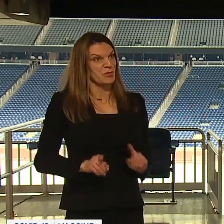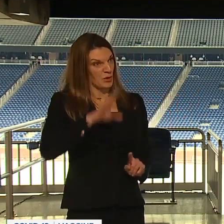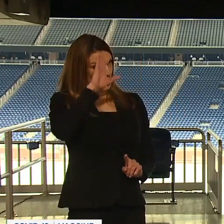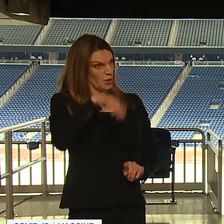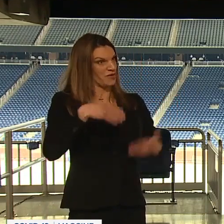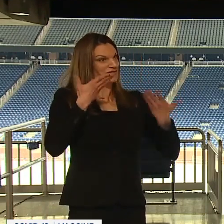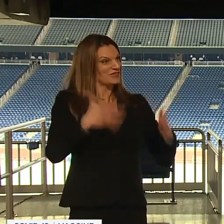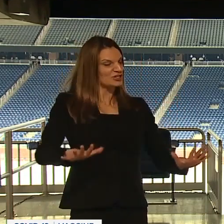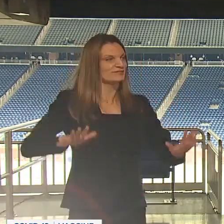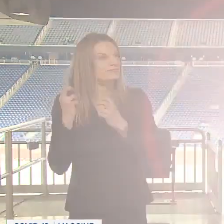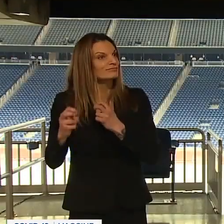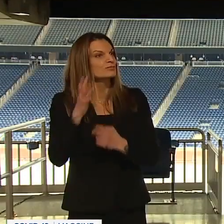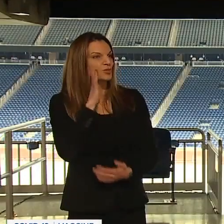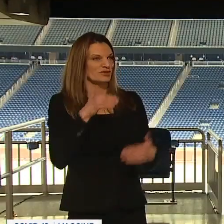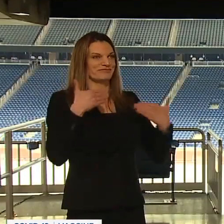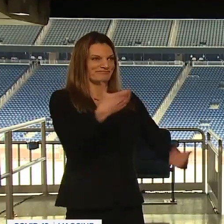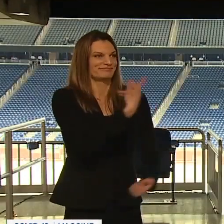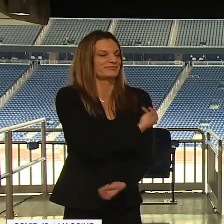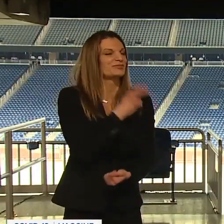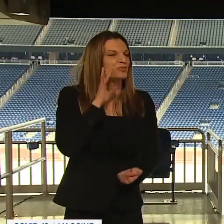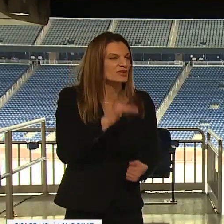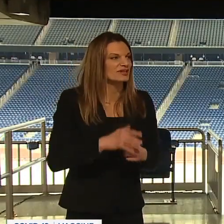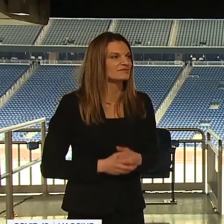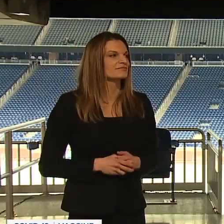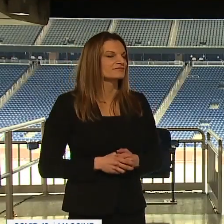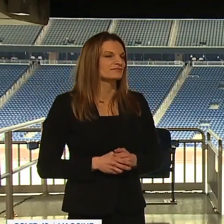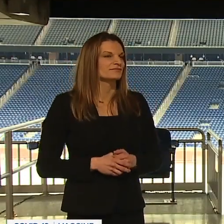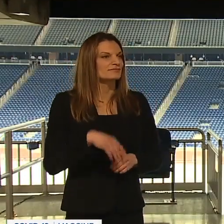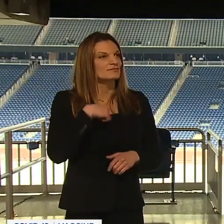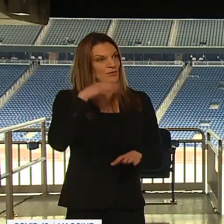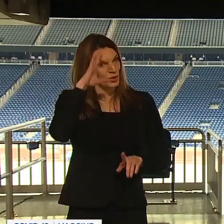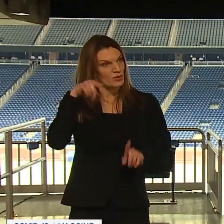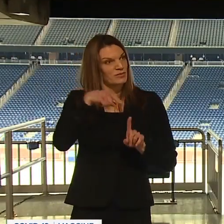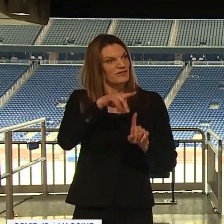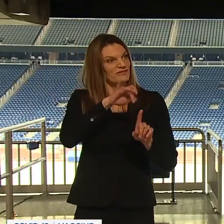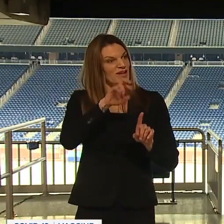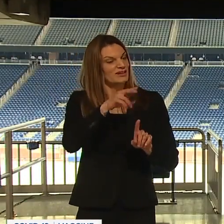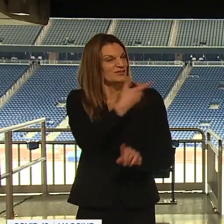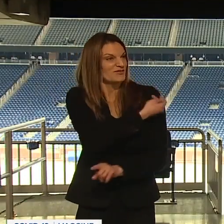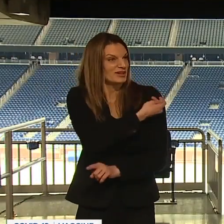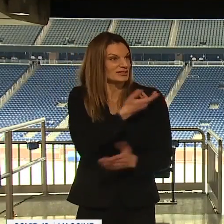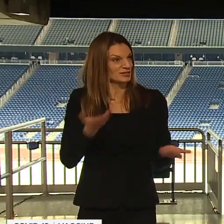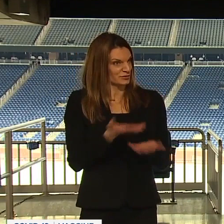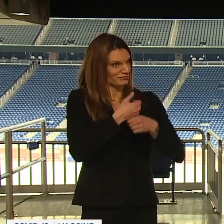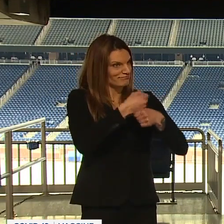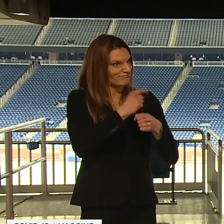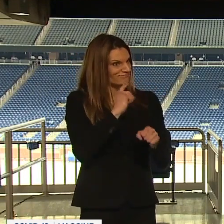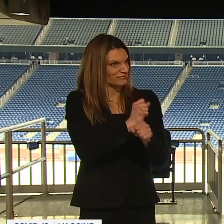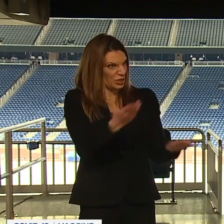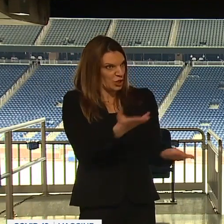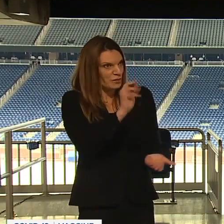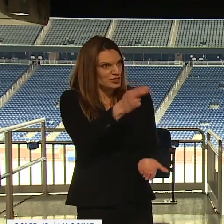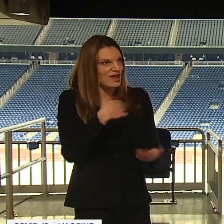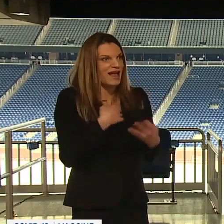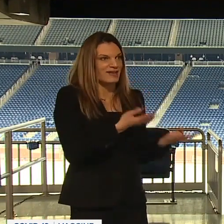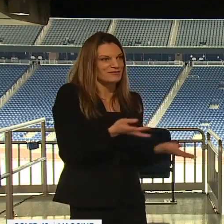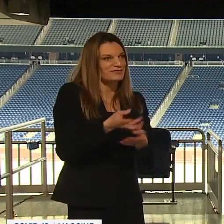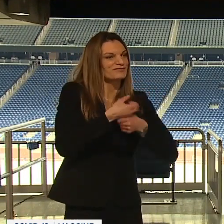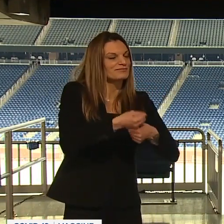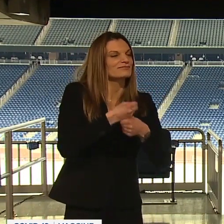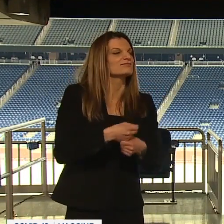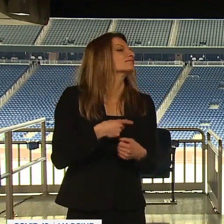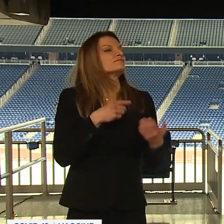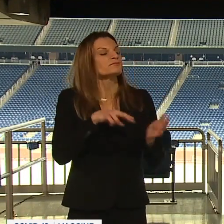still very much in the tunnel. We know that the Pfizer vaccine, which is manufactured right here in Michigan, is available